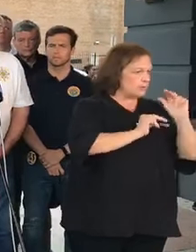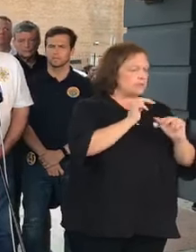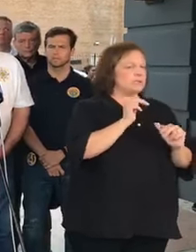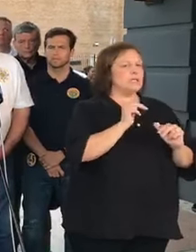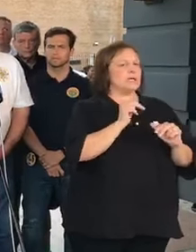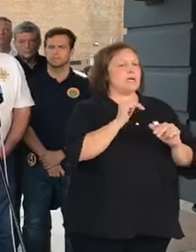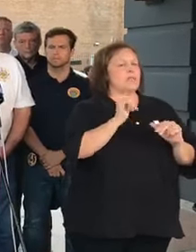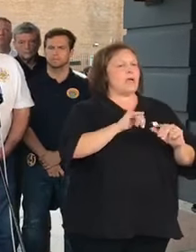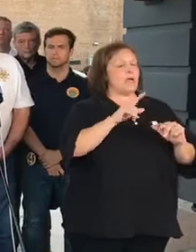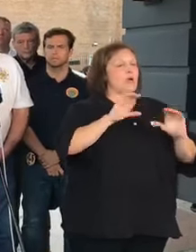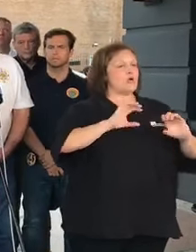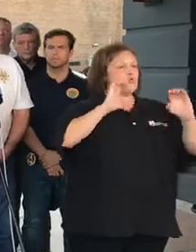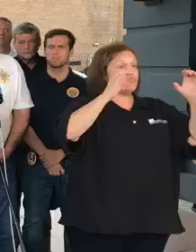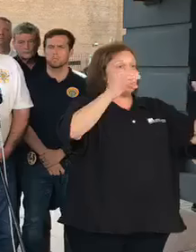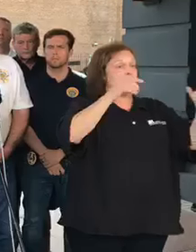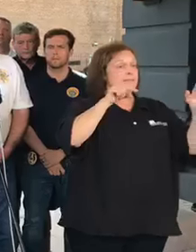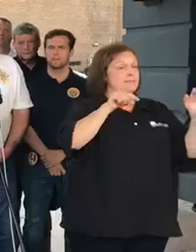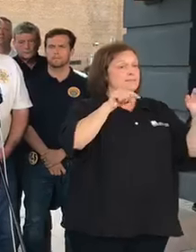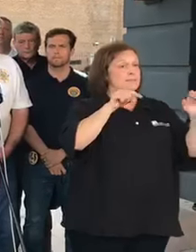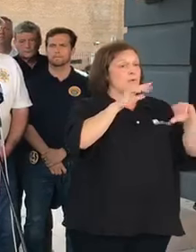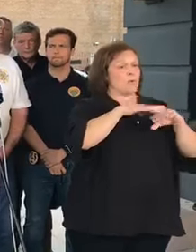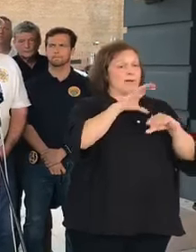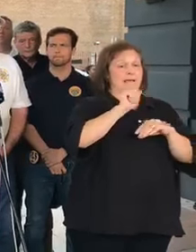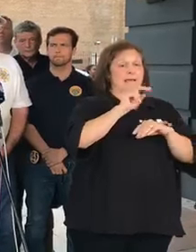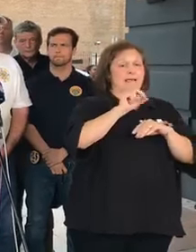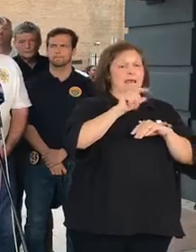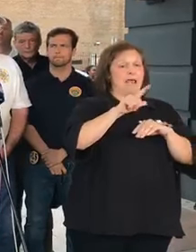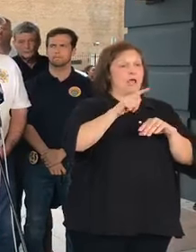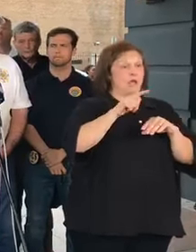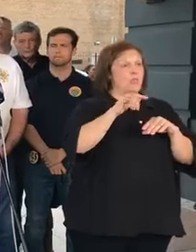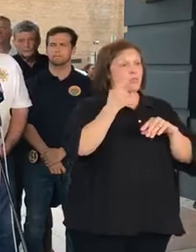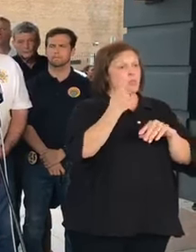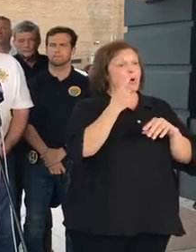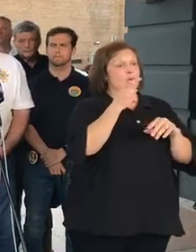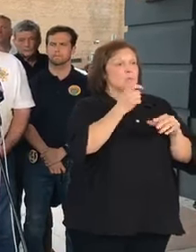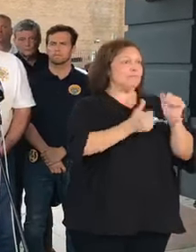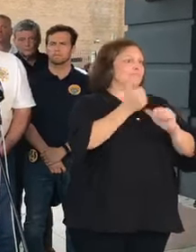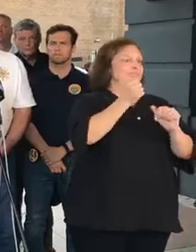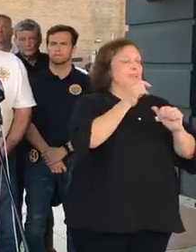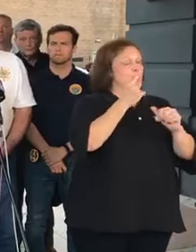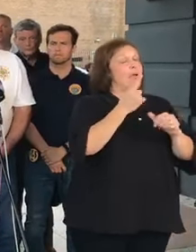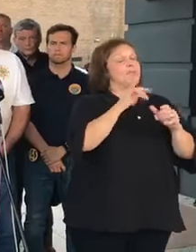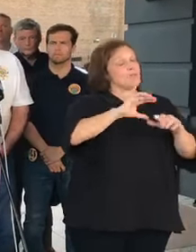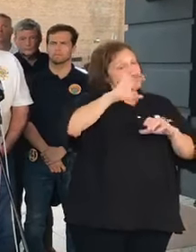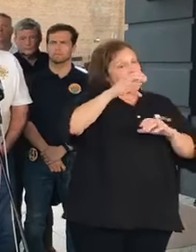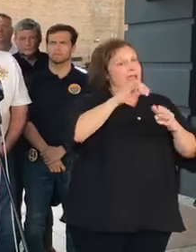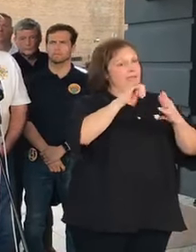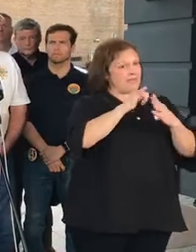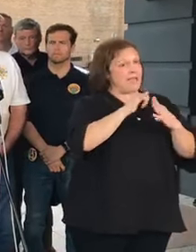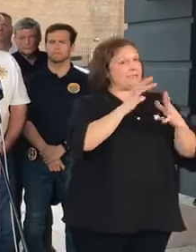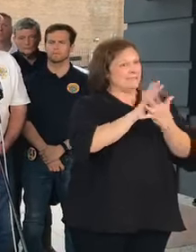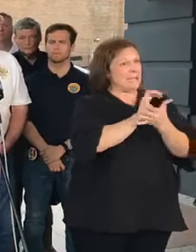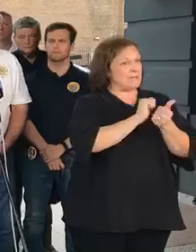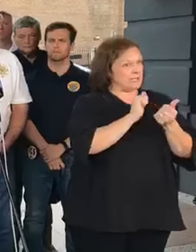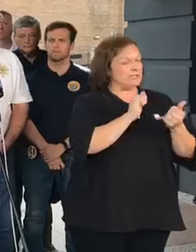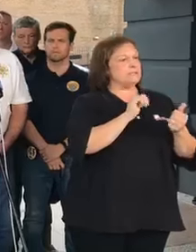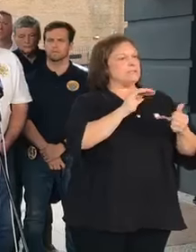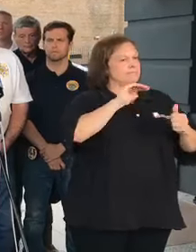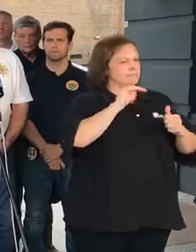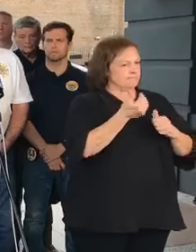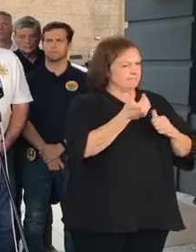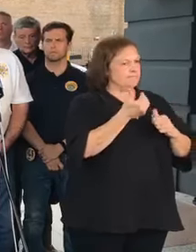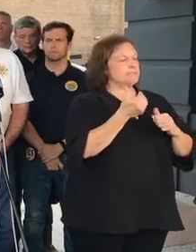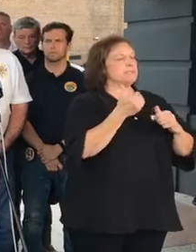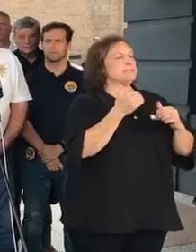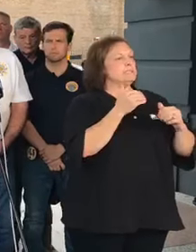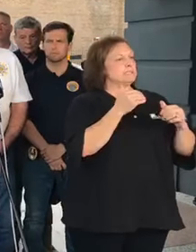near the back, the furthest from Canal Street, the one that appears to be the most damaged, actually moved. We're monitoring this with some pretty sophisticated